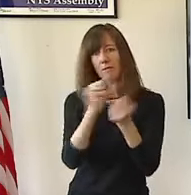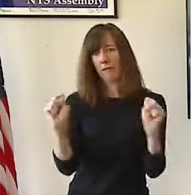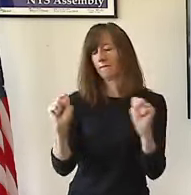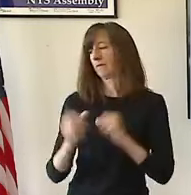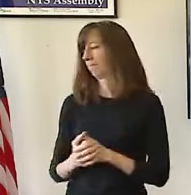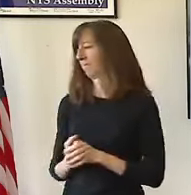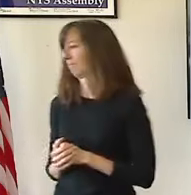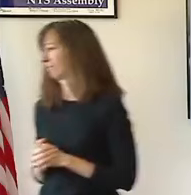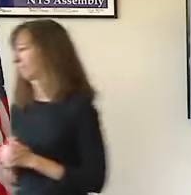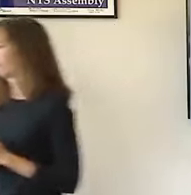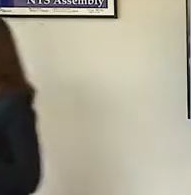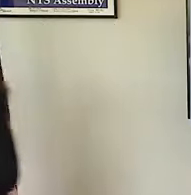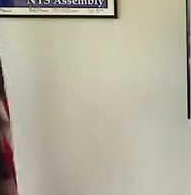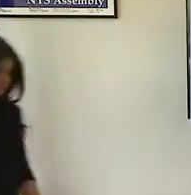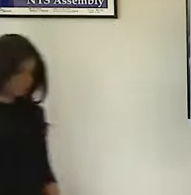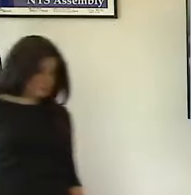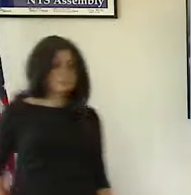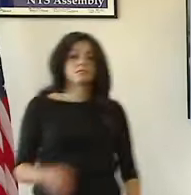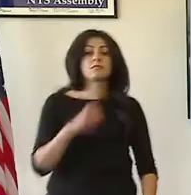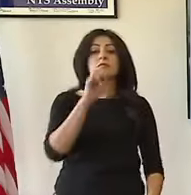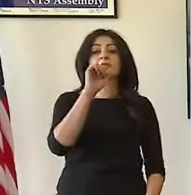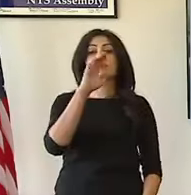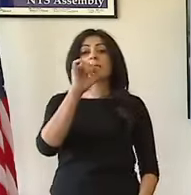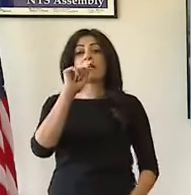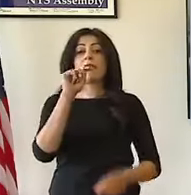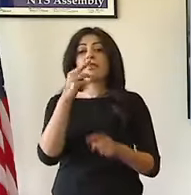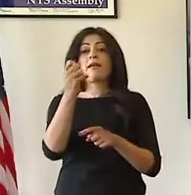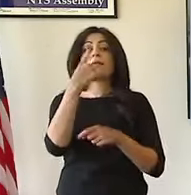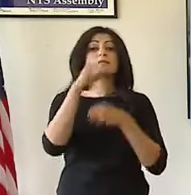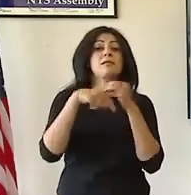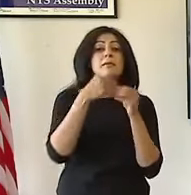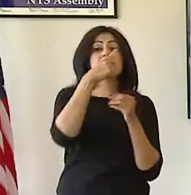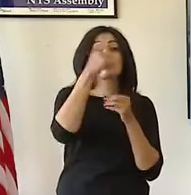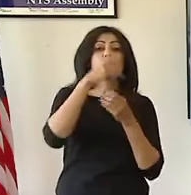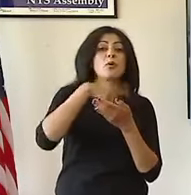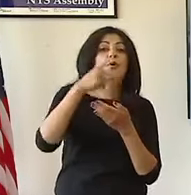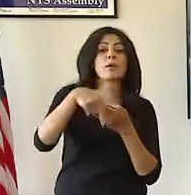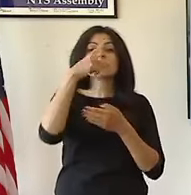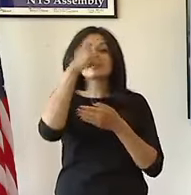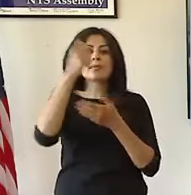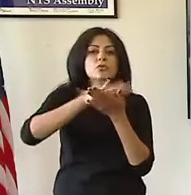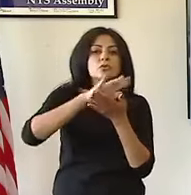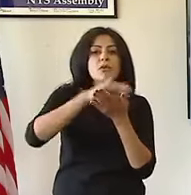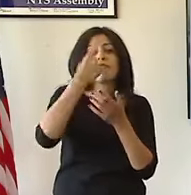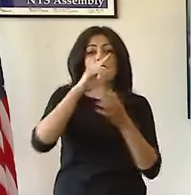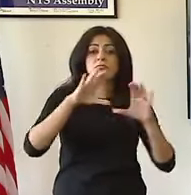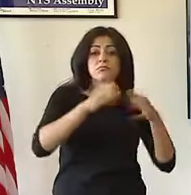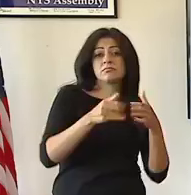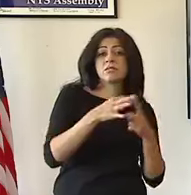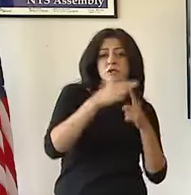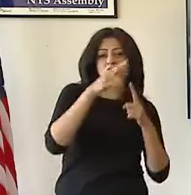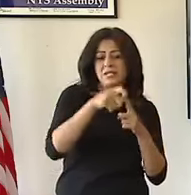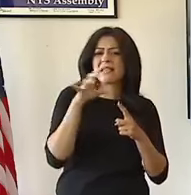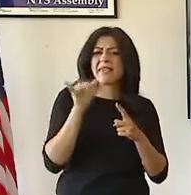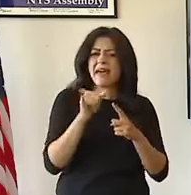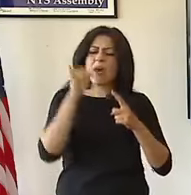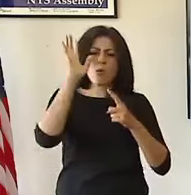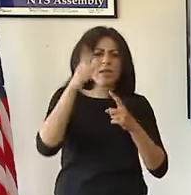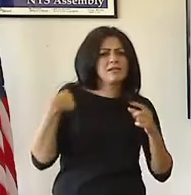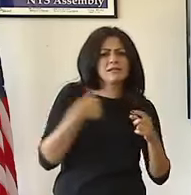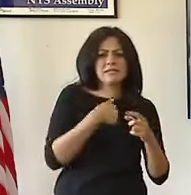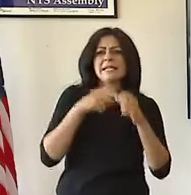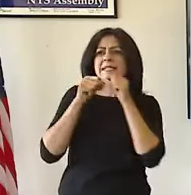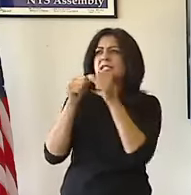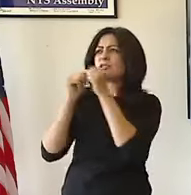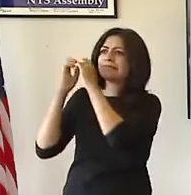summer programs and summer school for those with special needs. We are continuing to argue this fight. I will tell